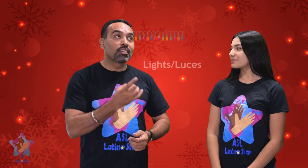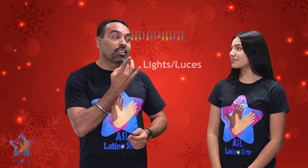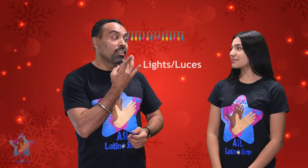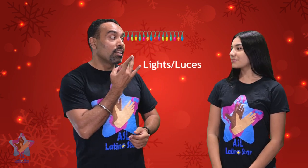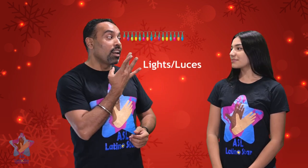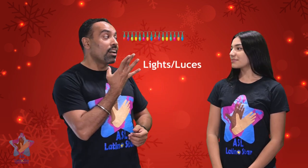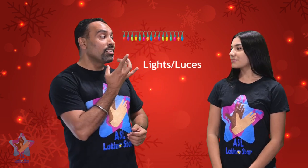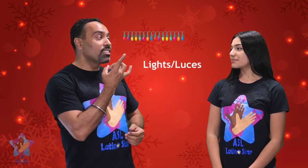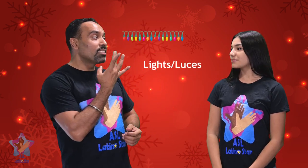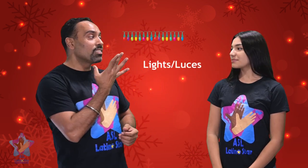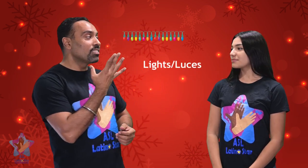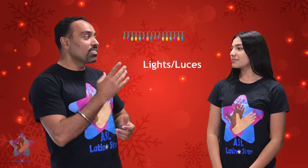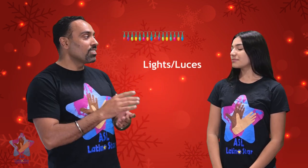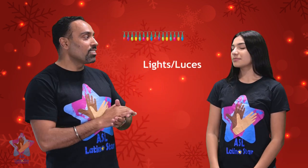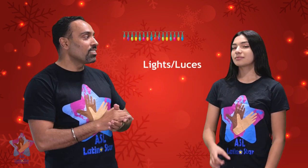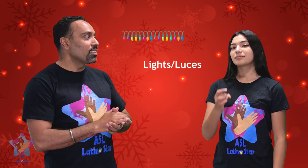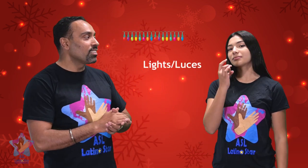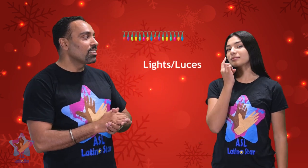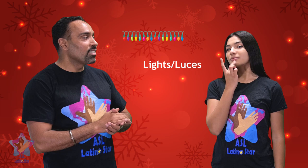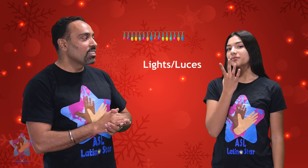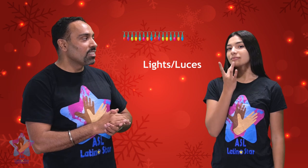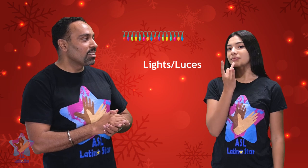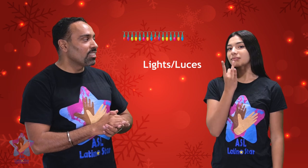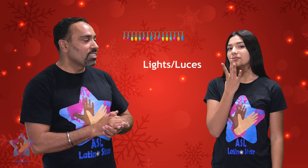Lights. Luces.